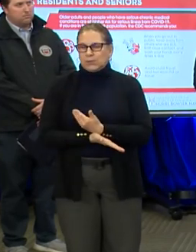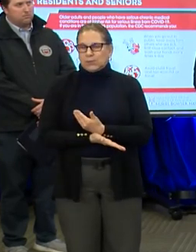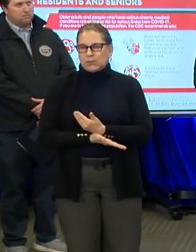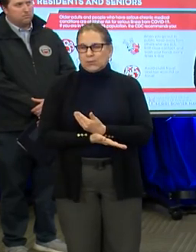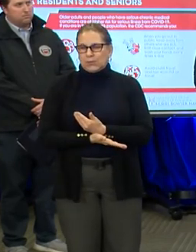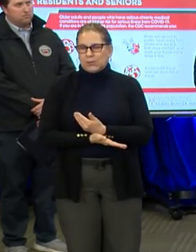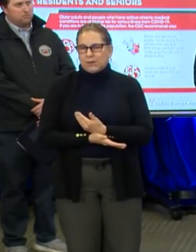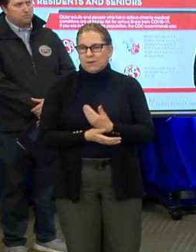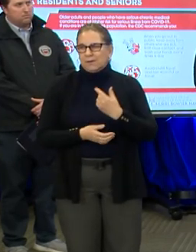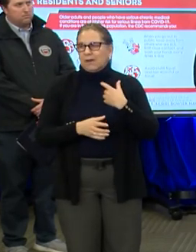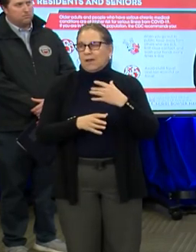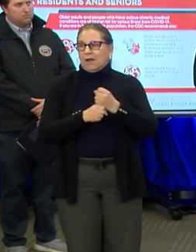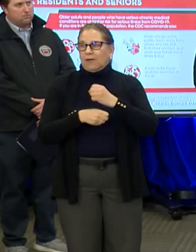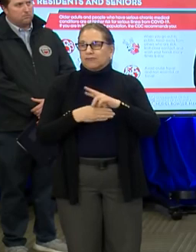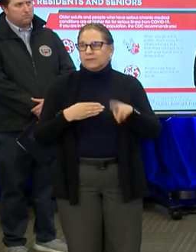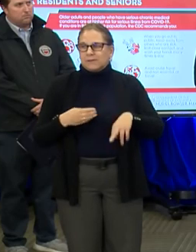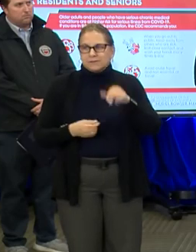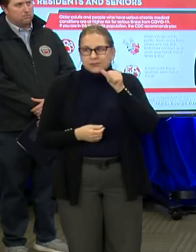yesterday. So,